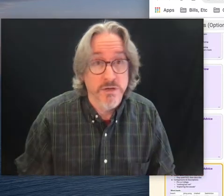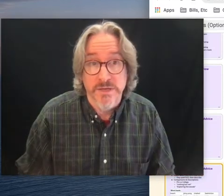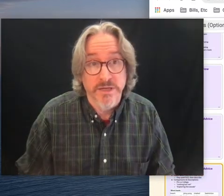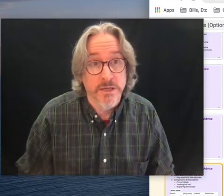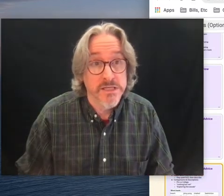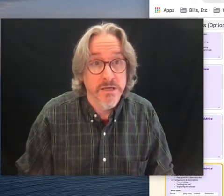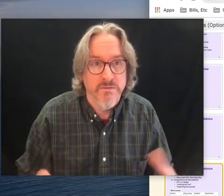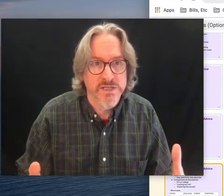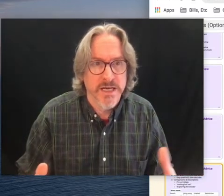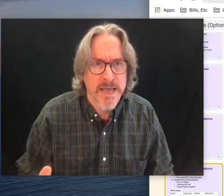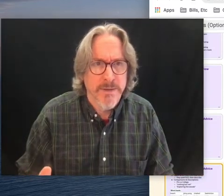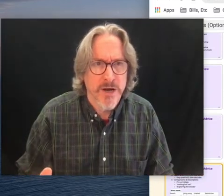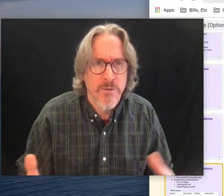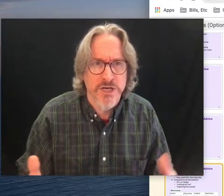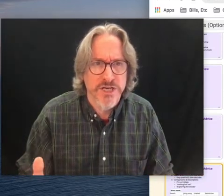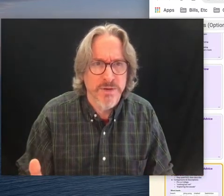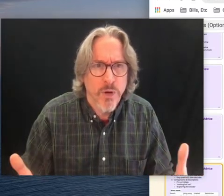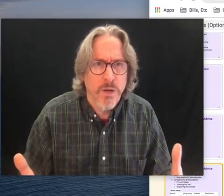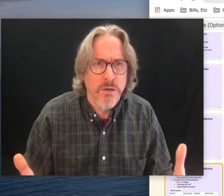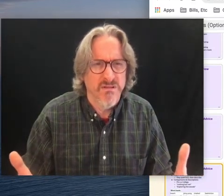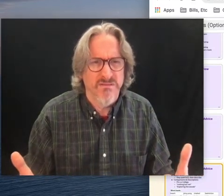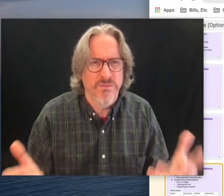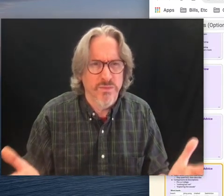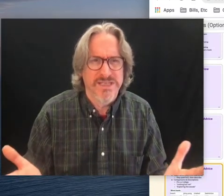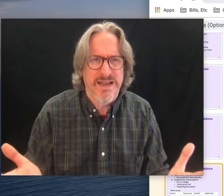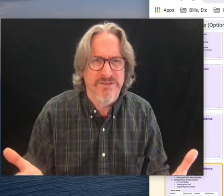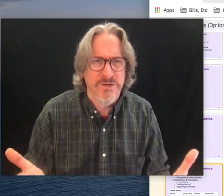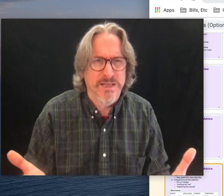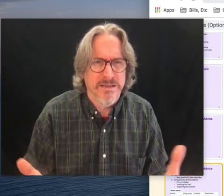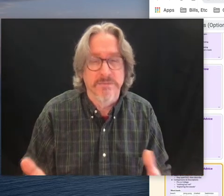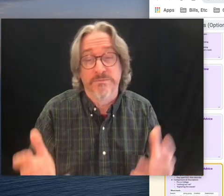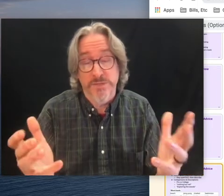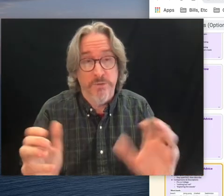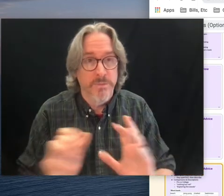stroke or something, because all of a sudden it came out and I watched it and went, what does that have